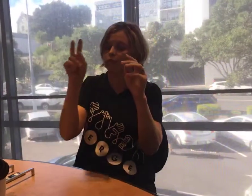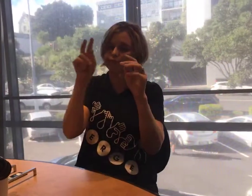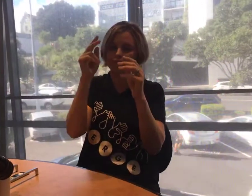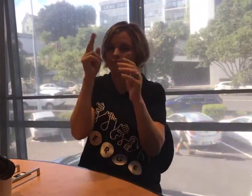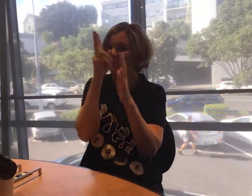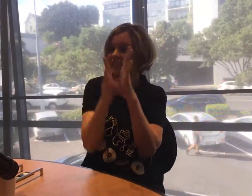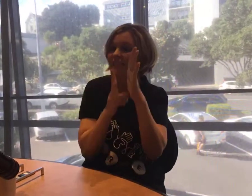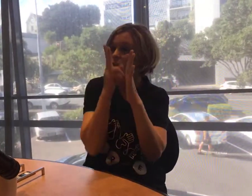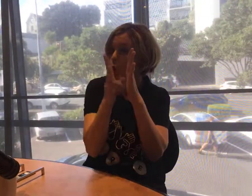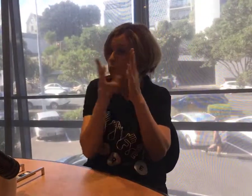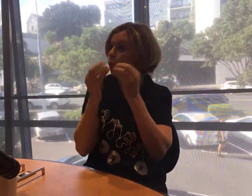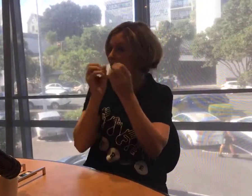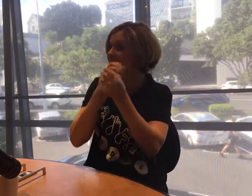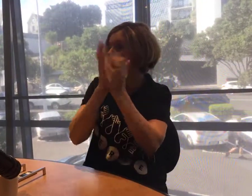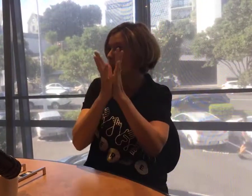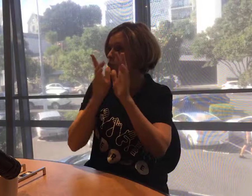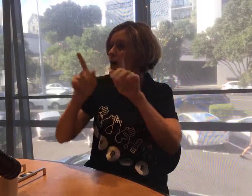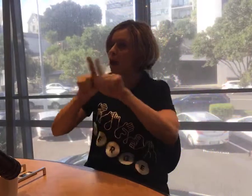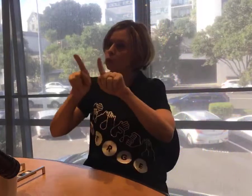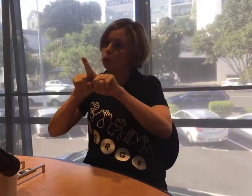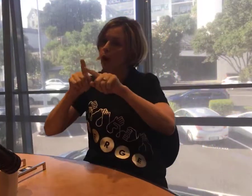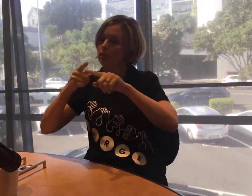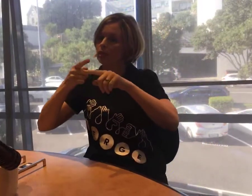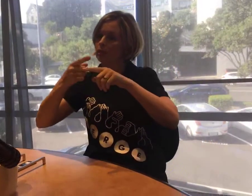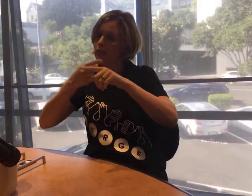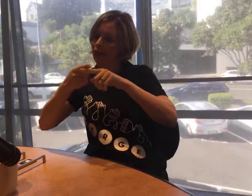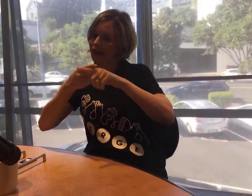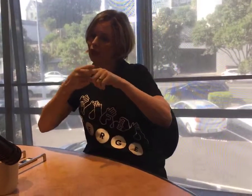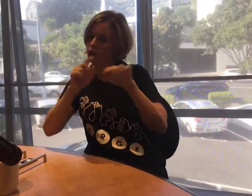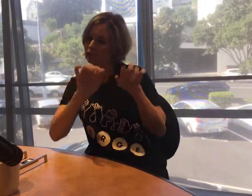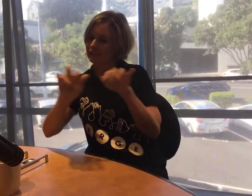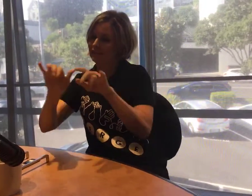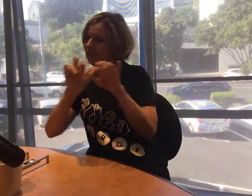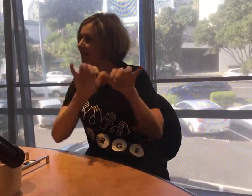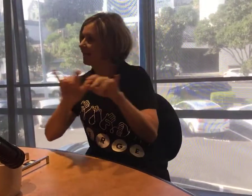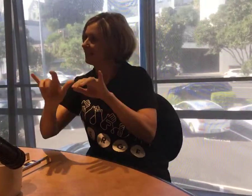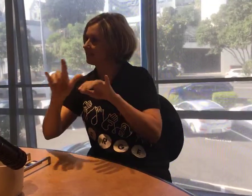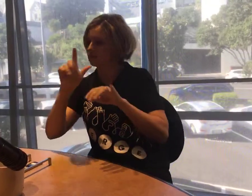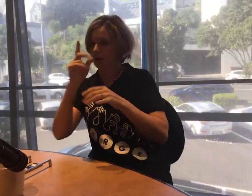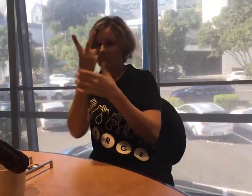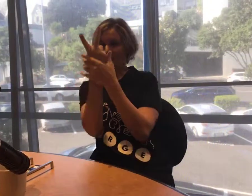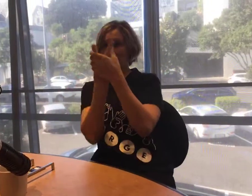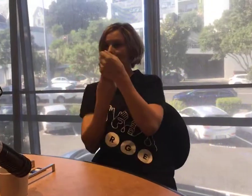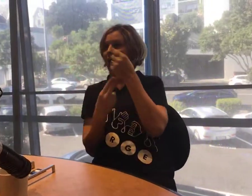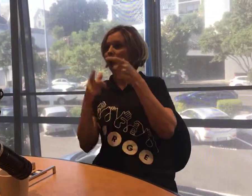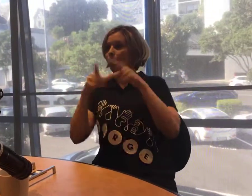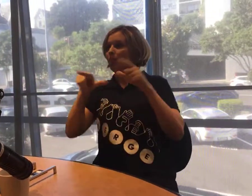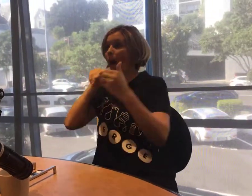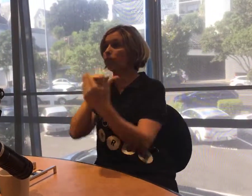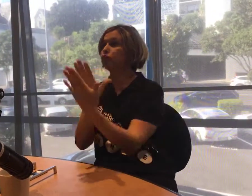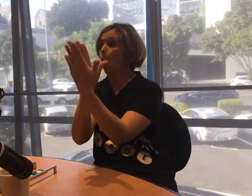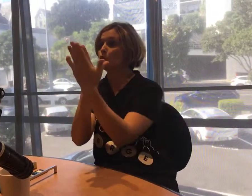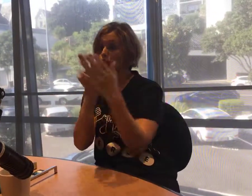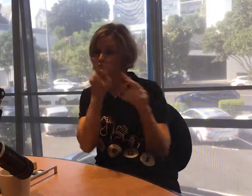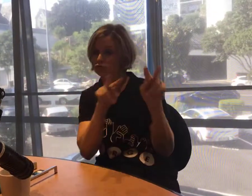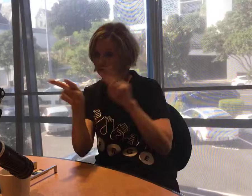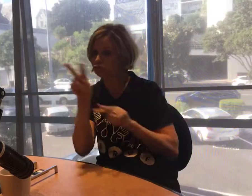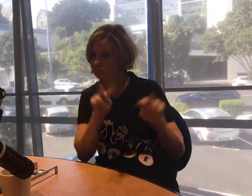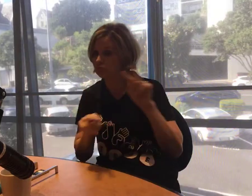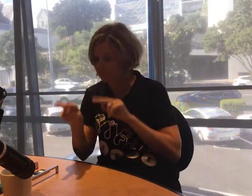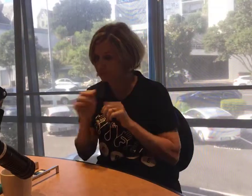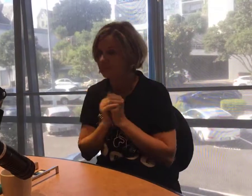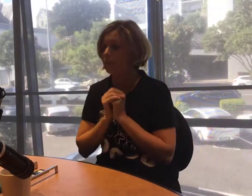language through visual videos that incorporate NZSL, and there is also English captioning there, so